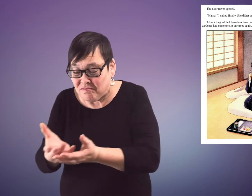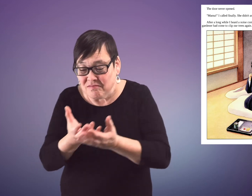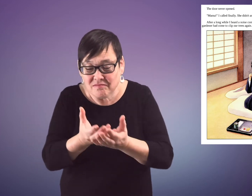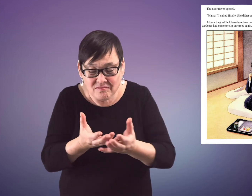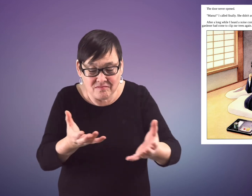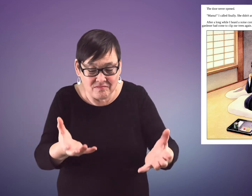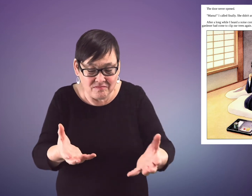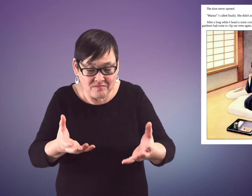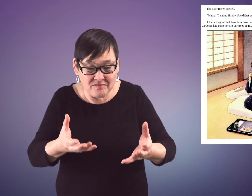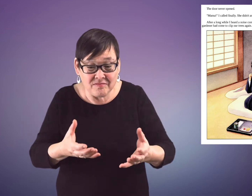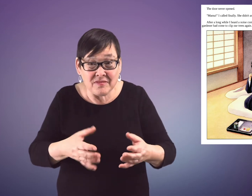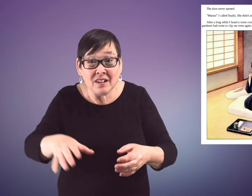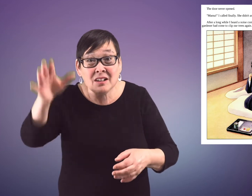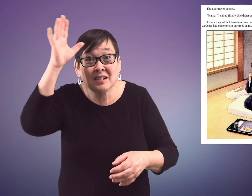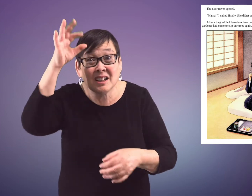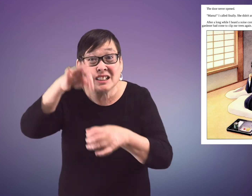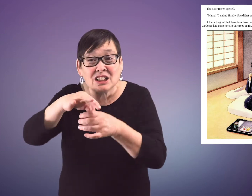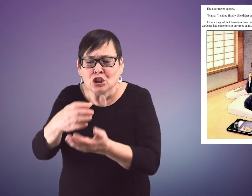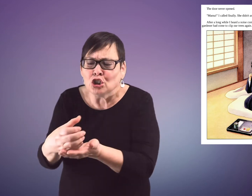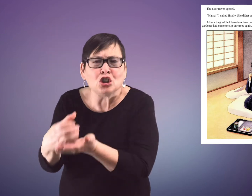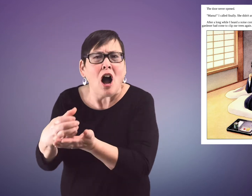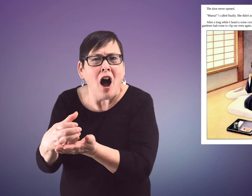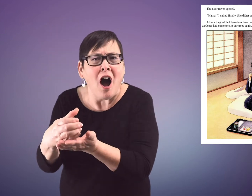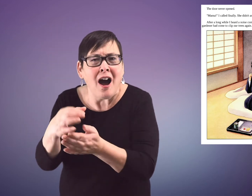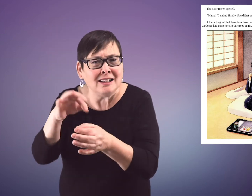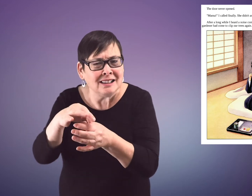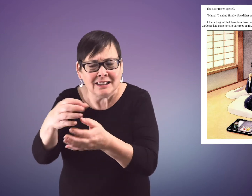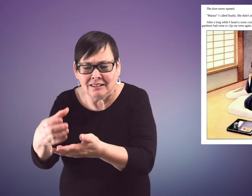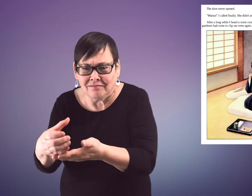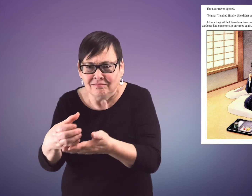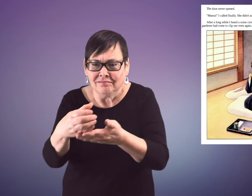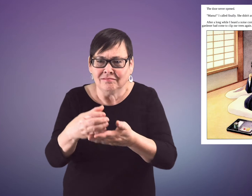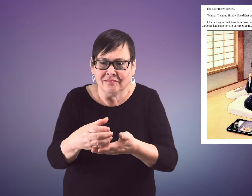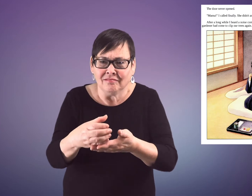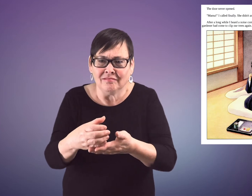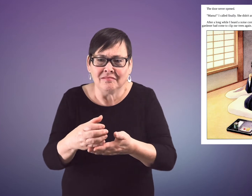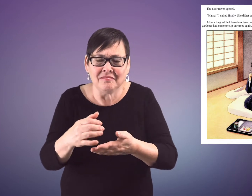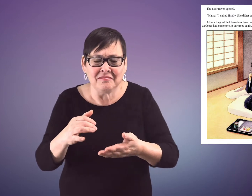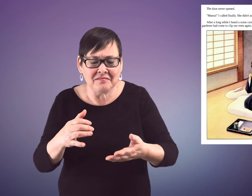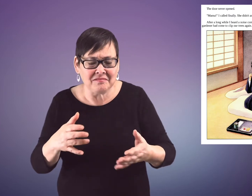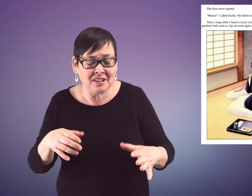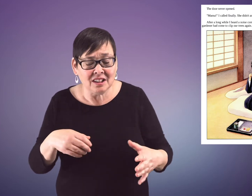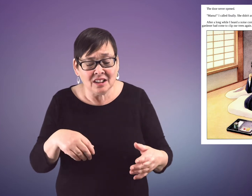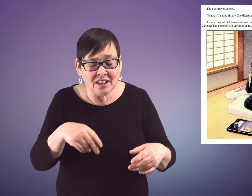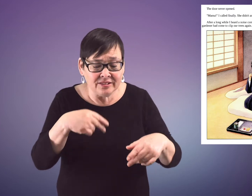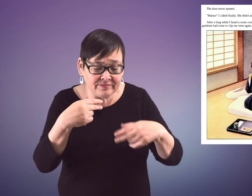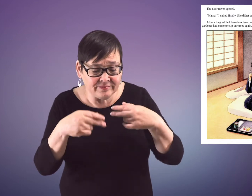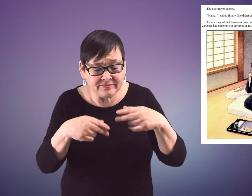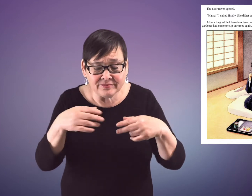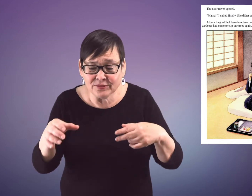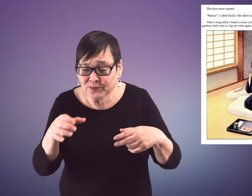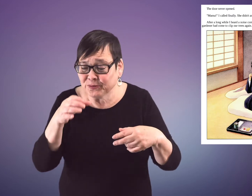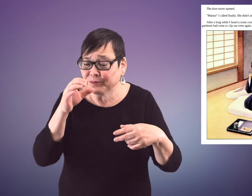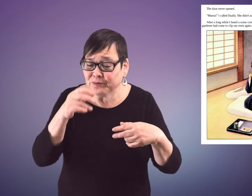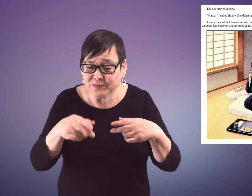Eating all alone and drinking hot tea in Papa's big cup.